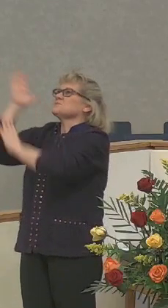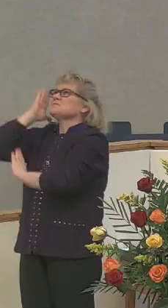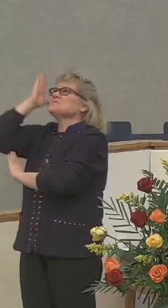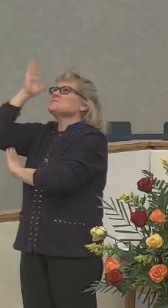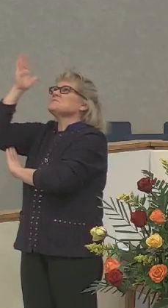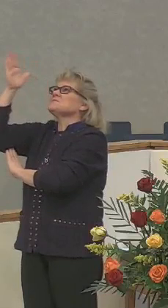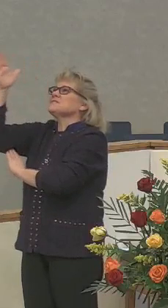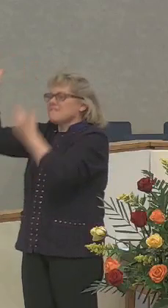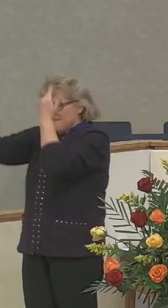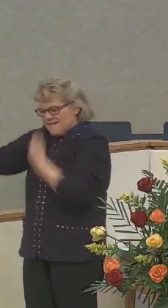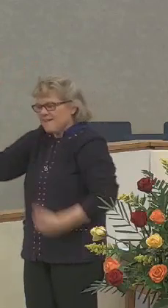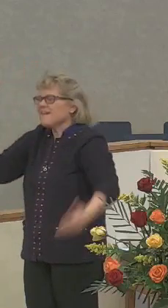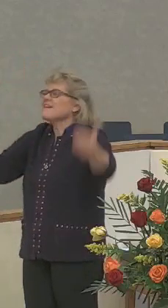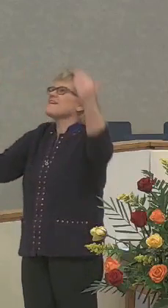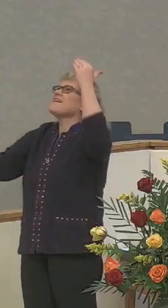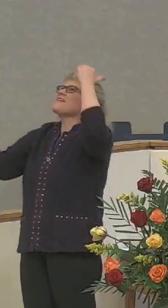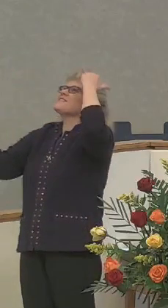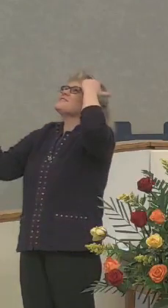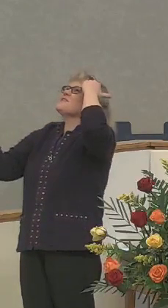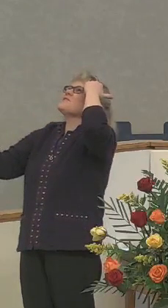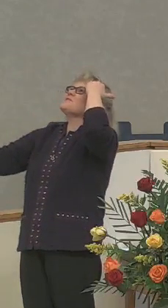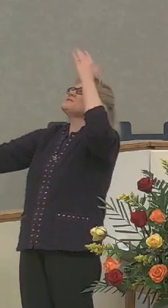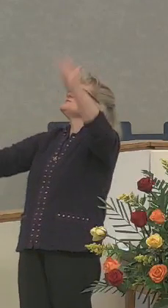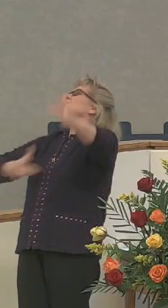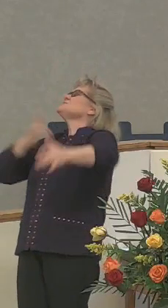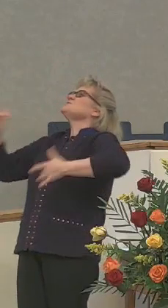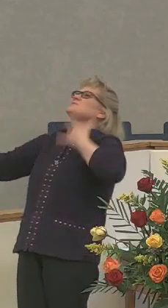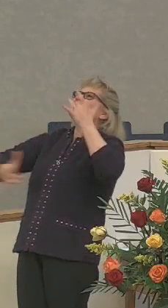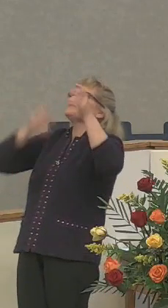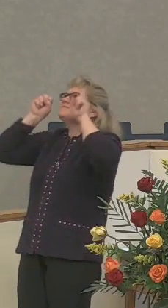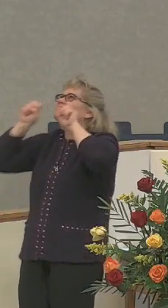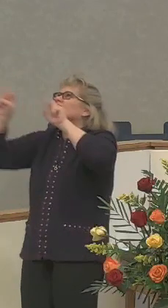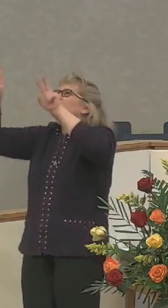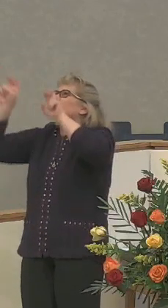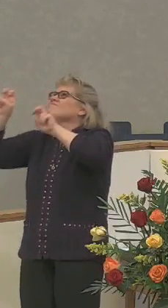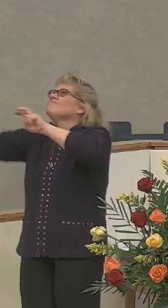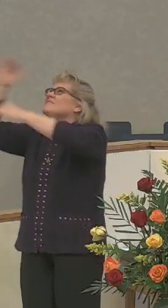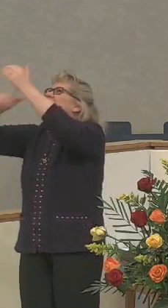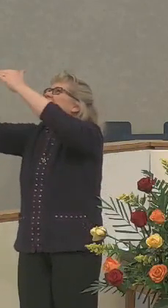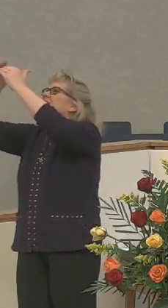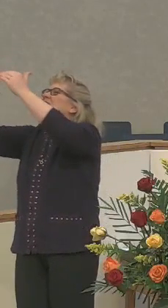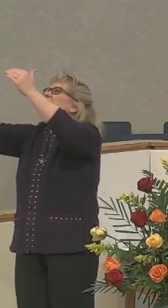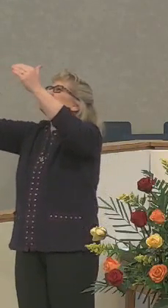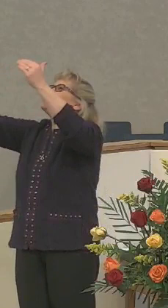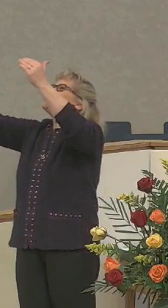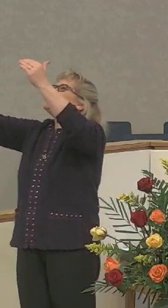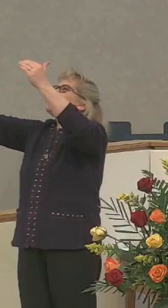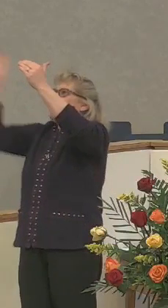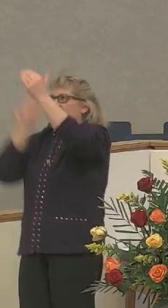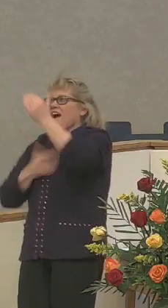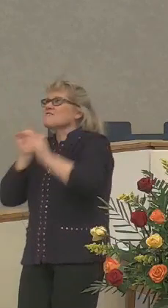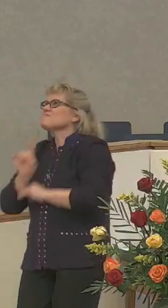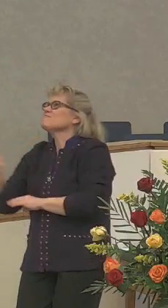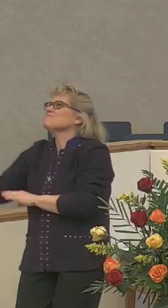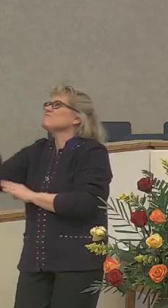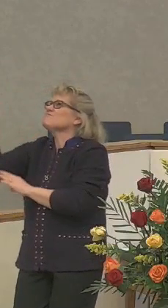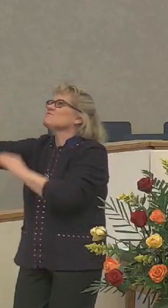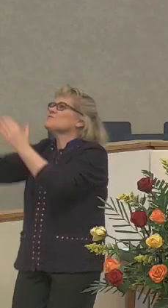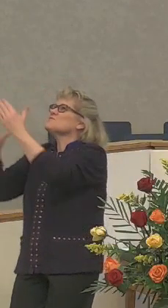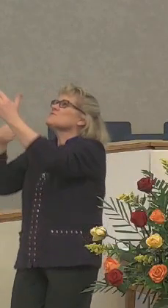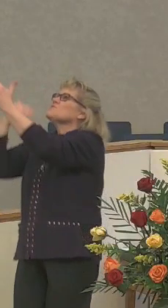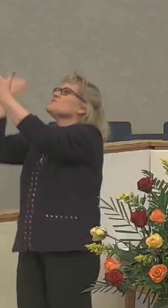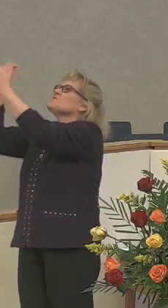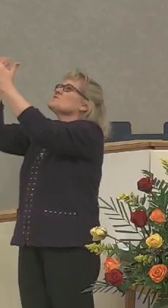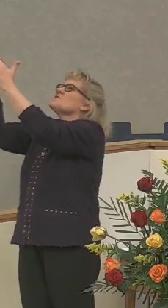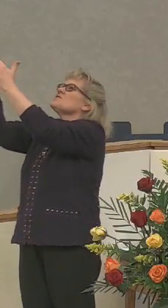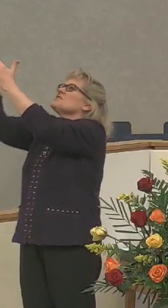know there are joys that await me when I've gone the last mile